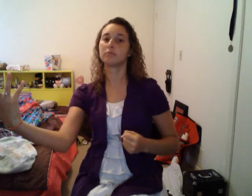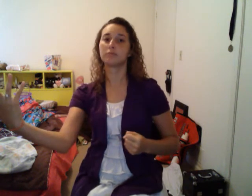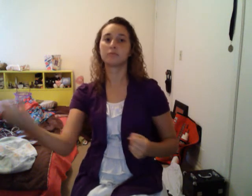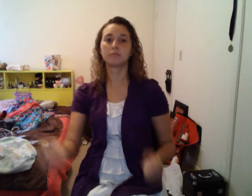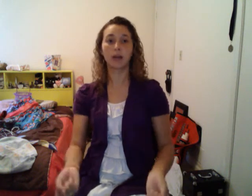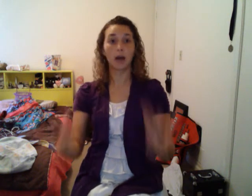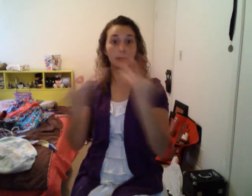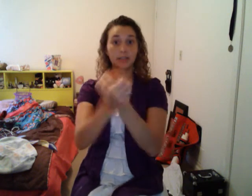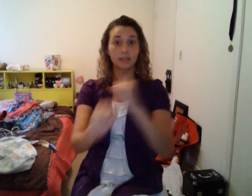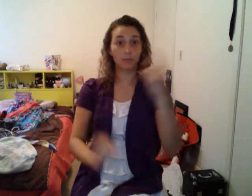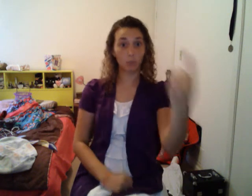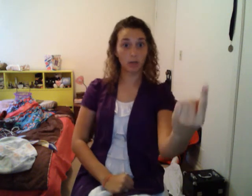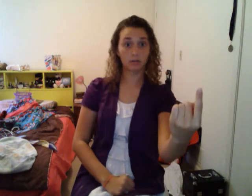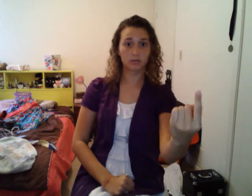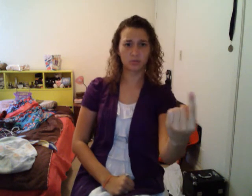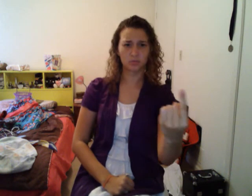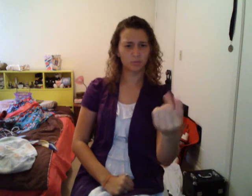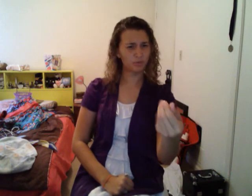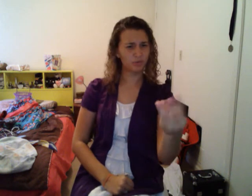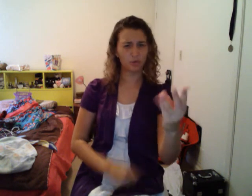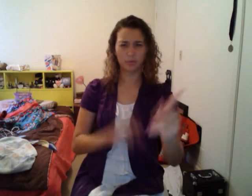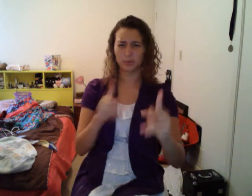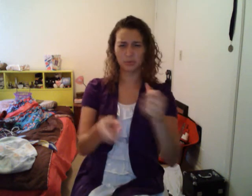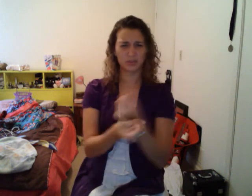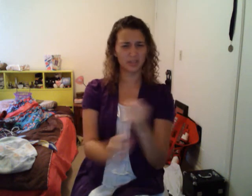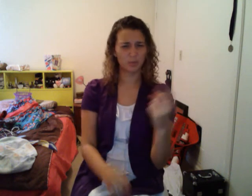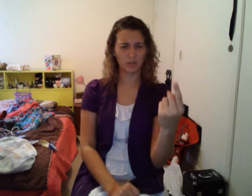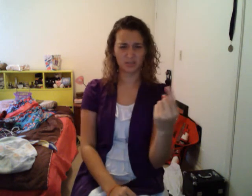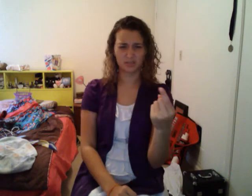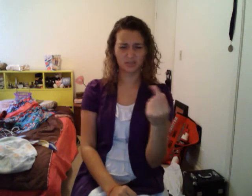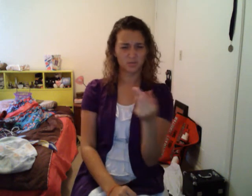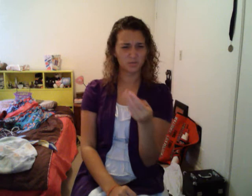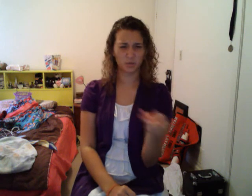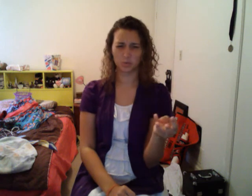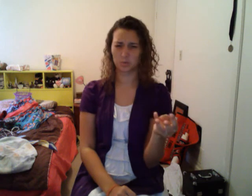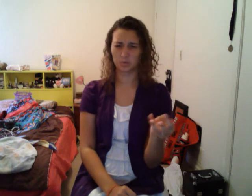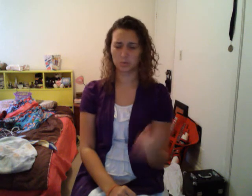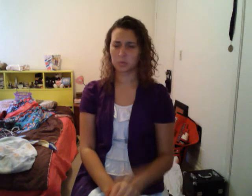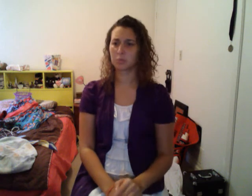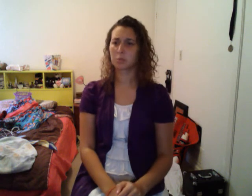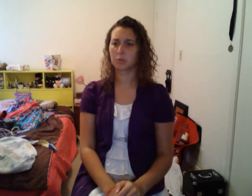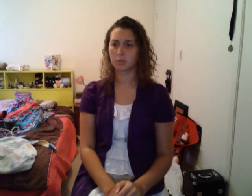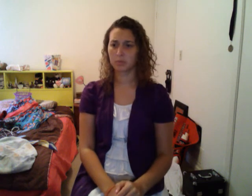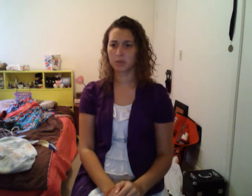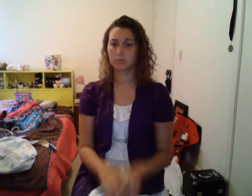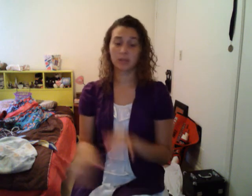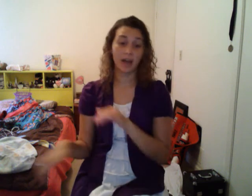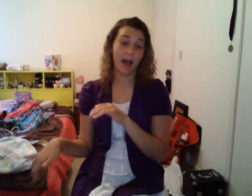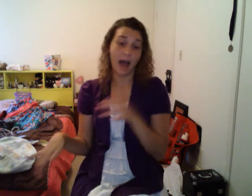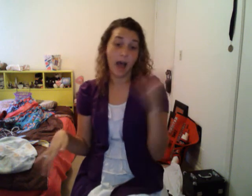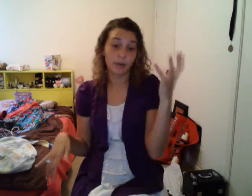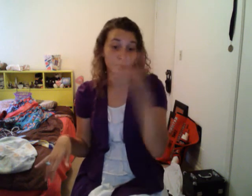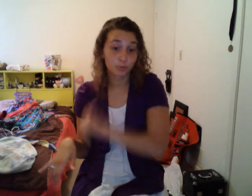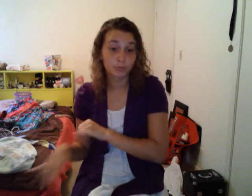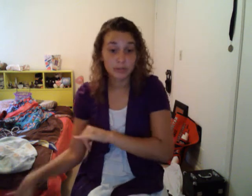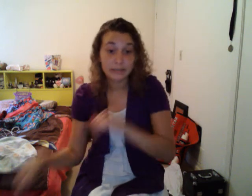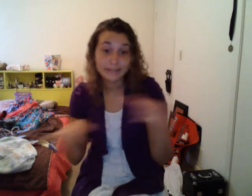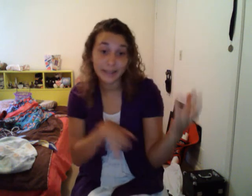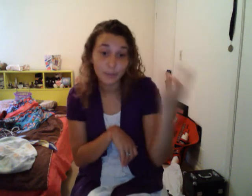Very few people. Just a handful of people. Same reason, I assume. 1 life